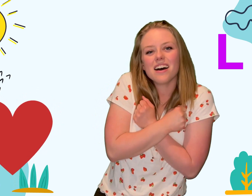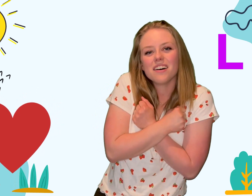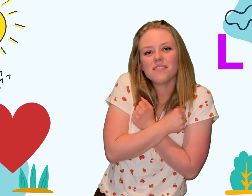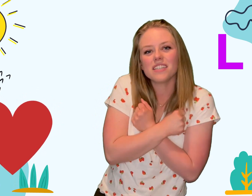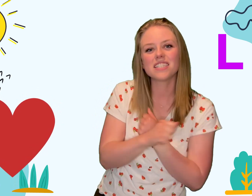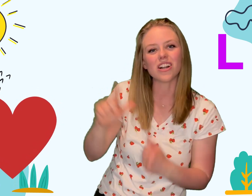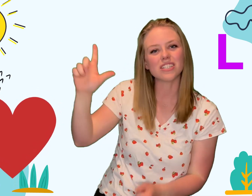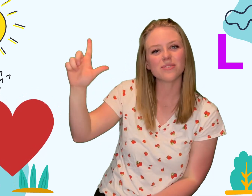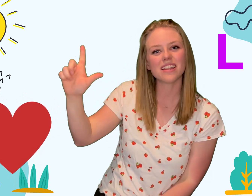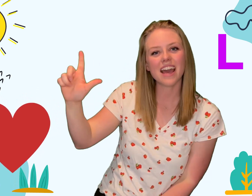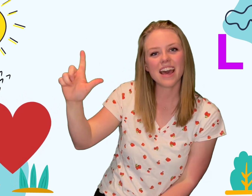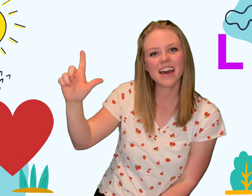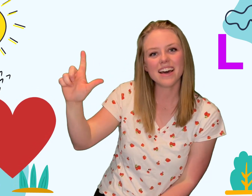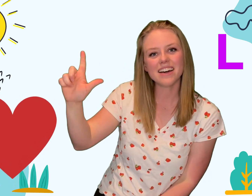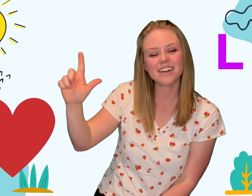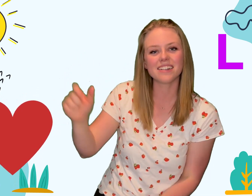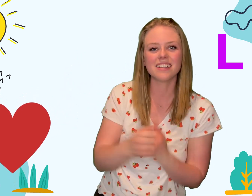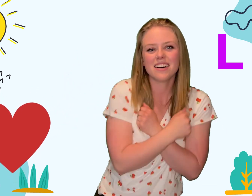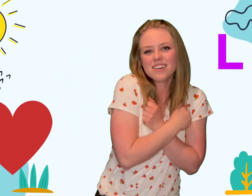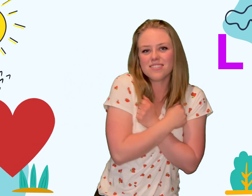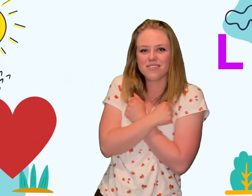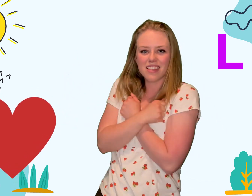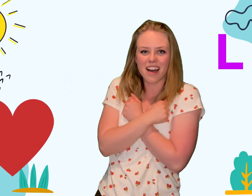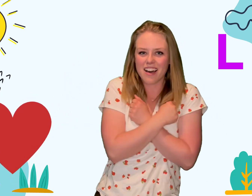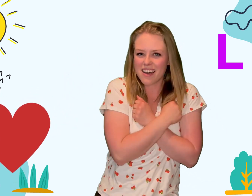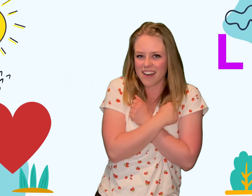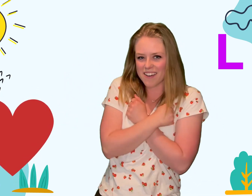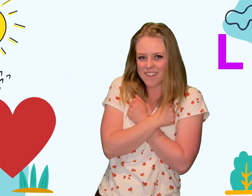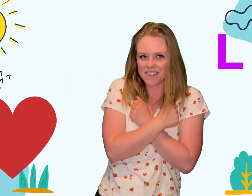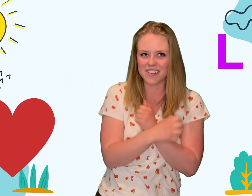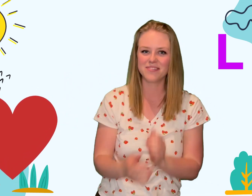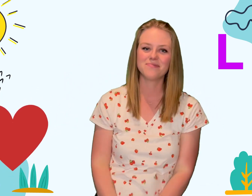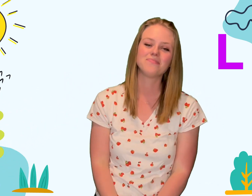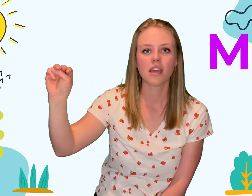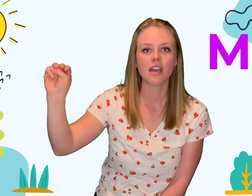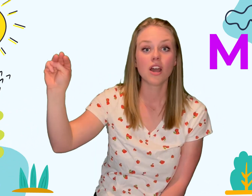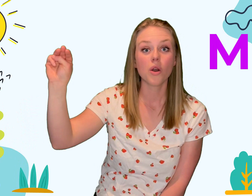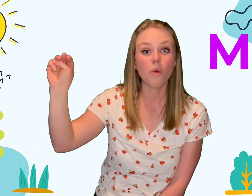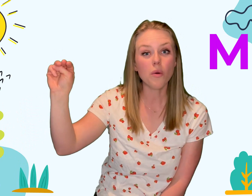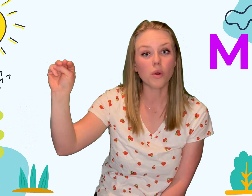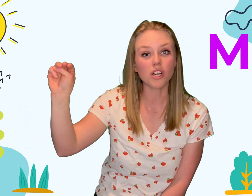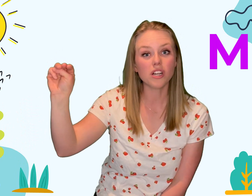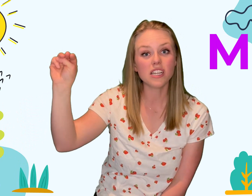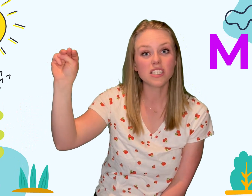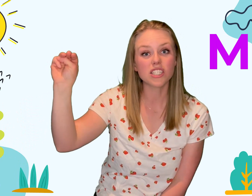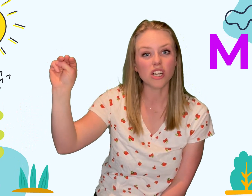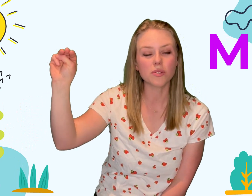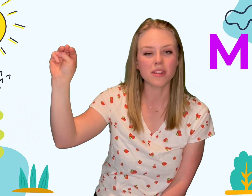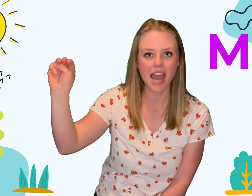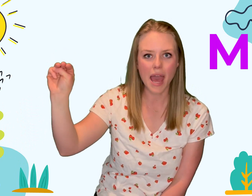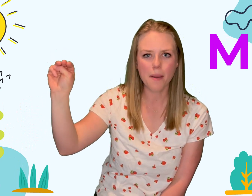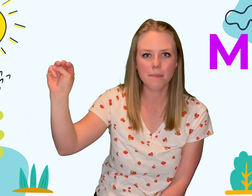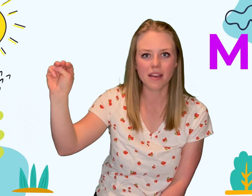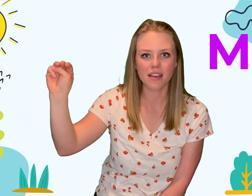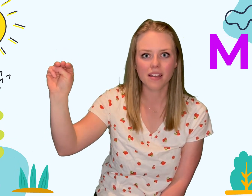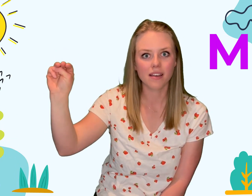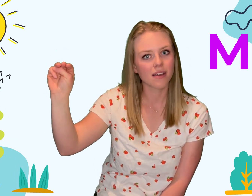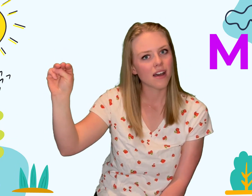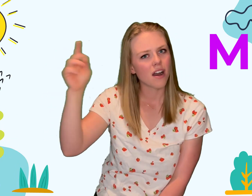Love starts with L. Oh, love. What word starts with M? What